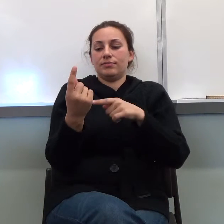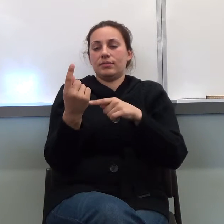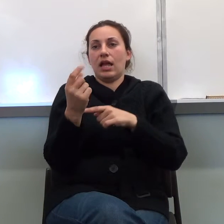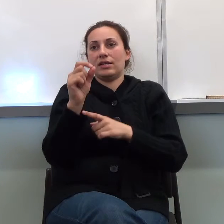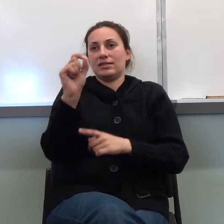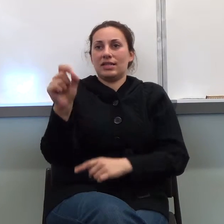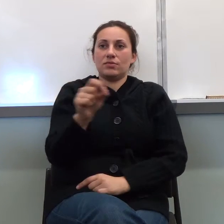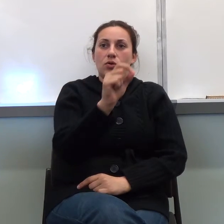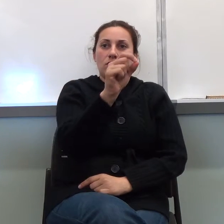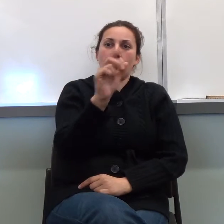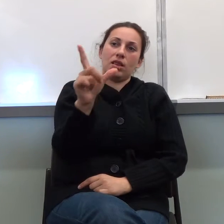to the left.